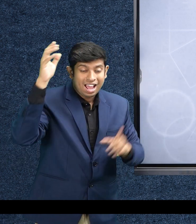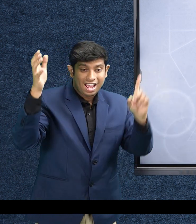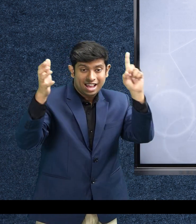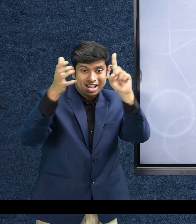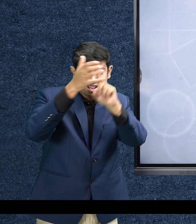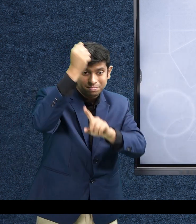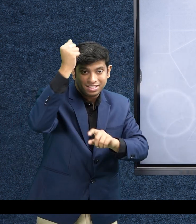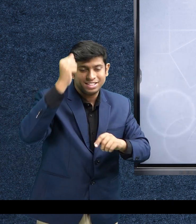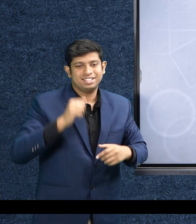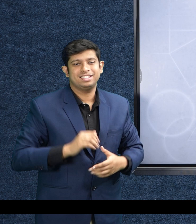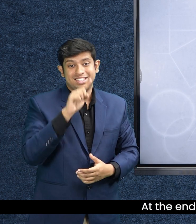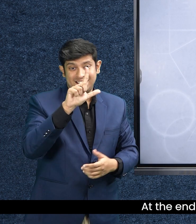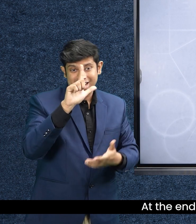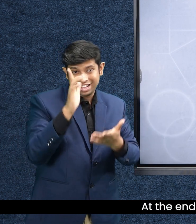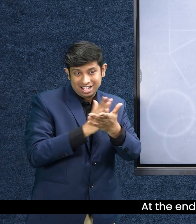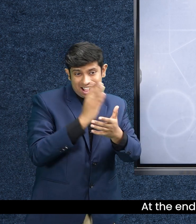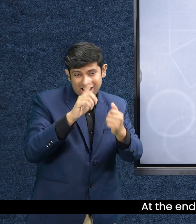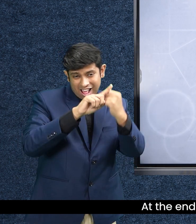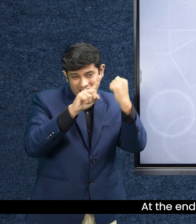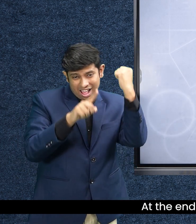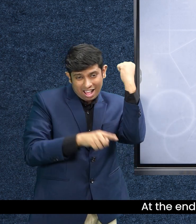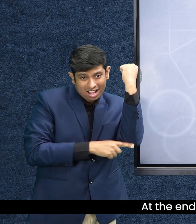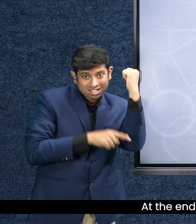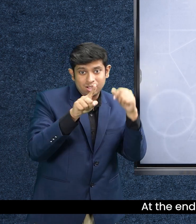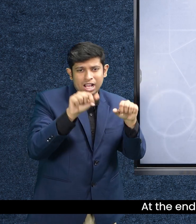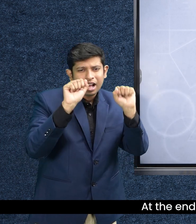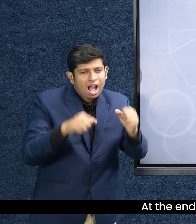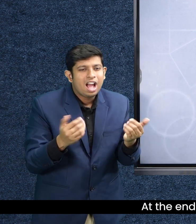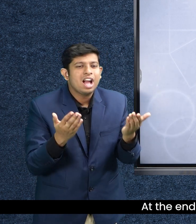Learning outcomes. At the end of this lesson, you will be able to